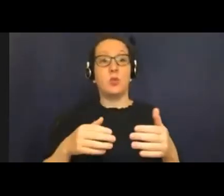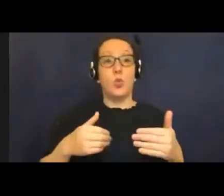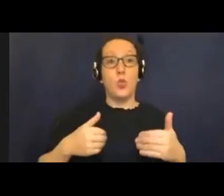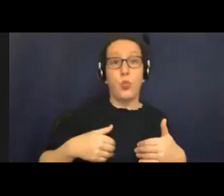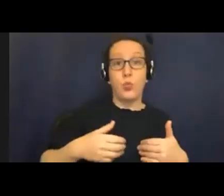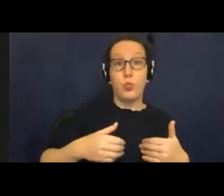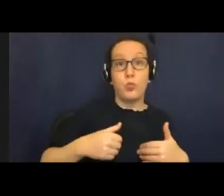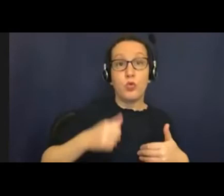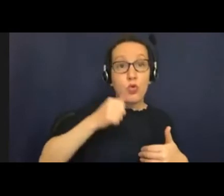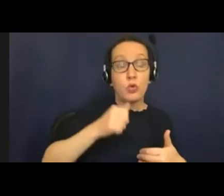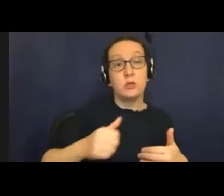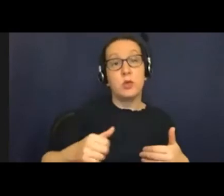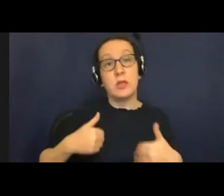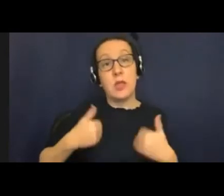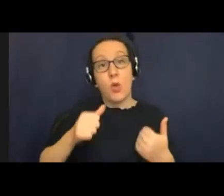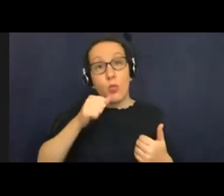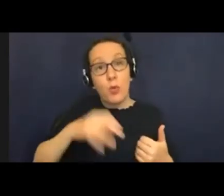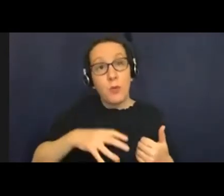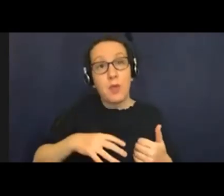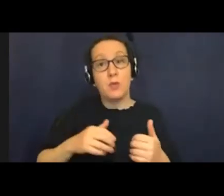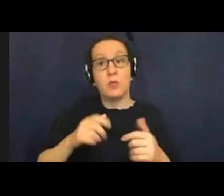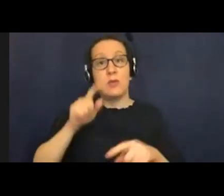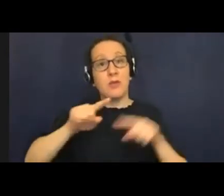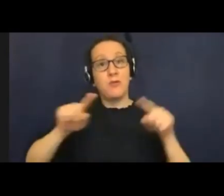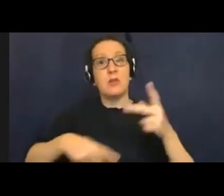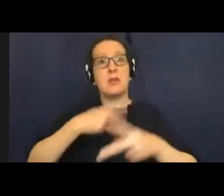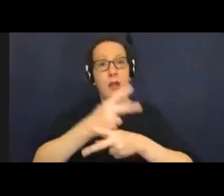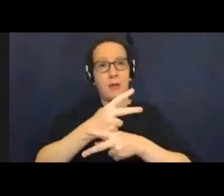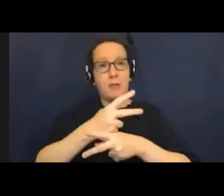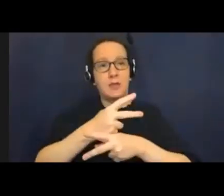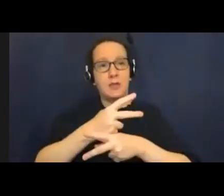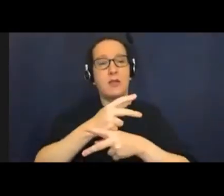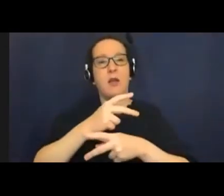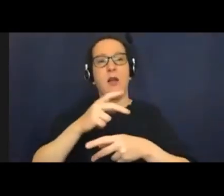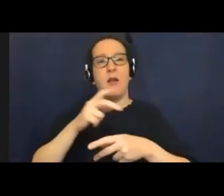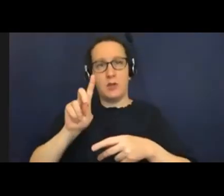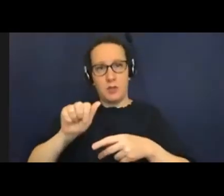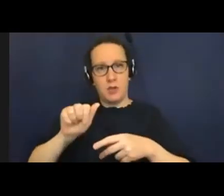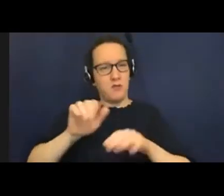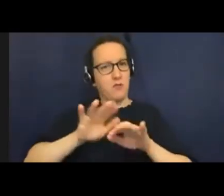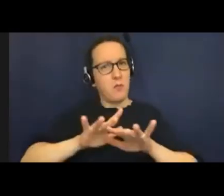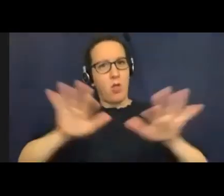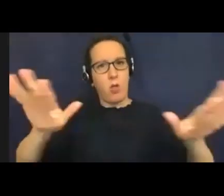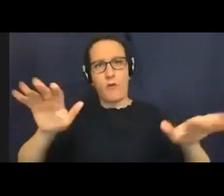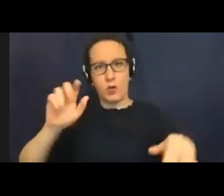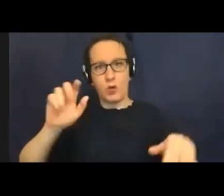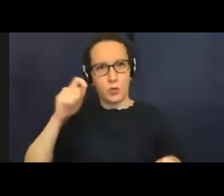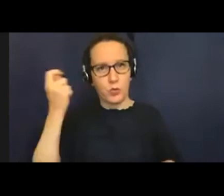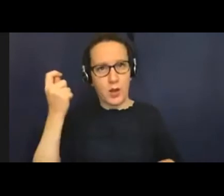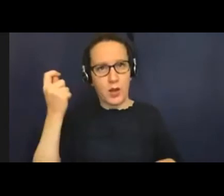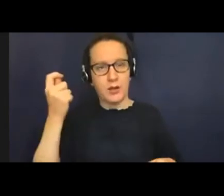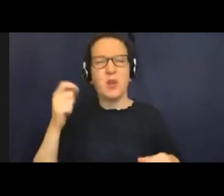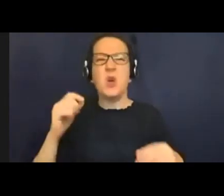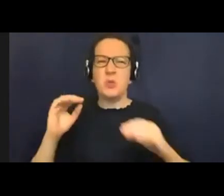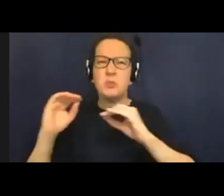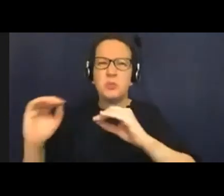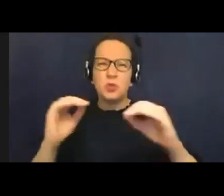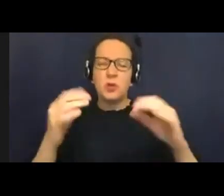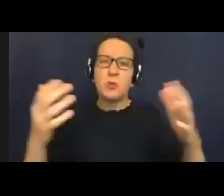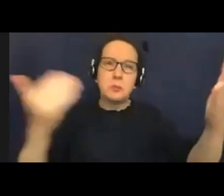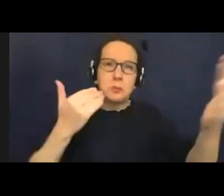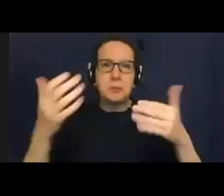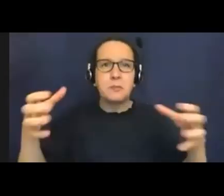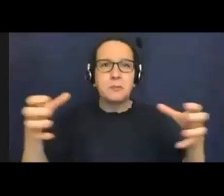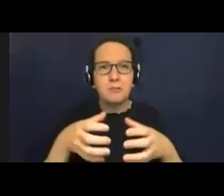with different types of disability from all over Ukraine were trained, and graduates had